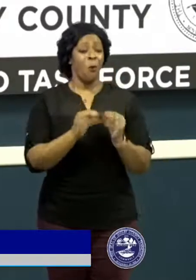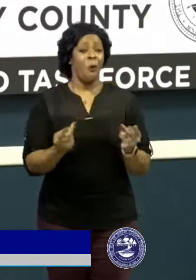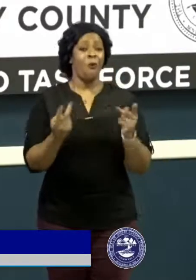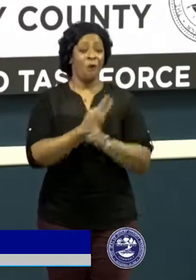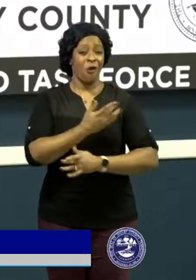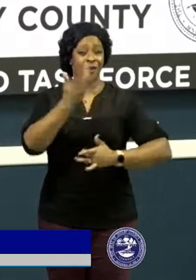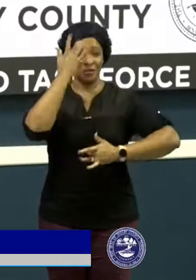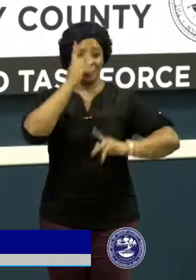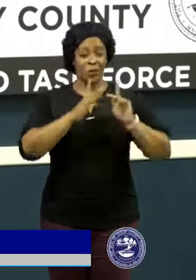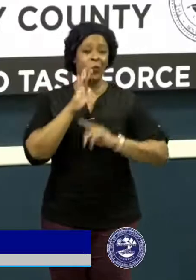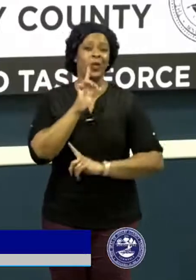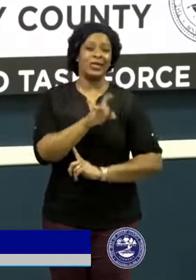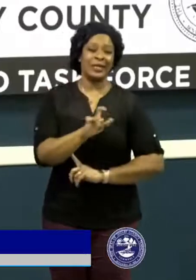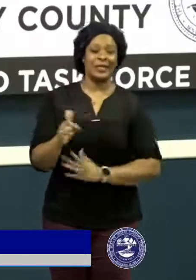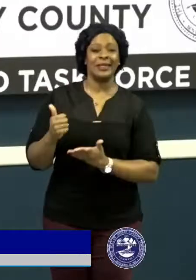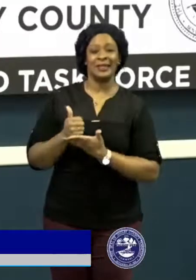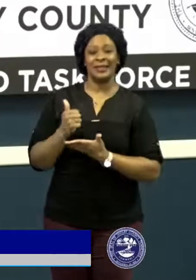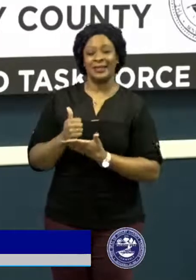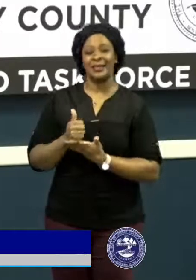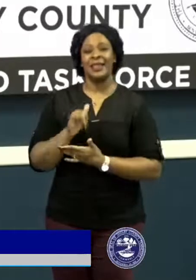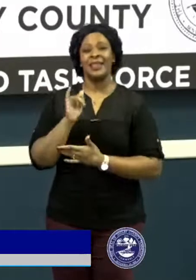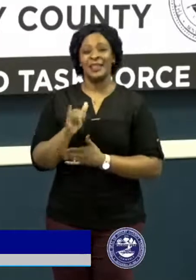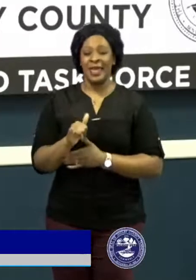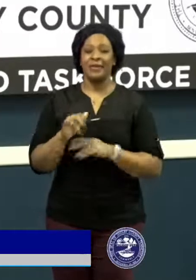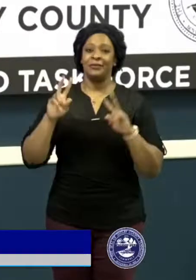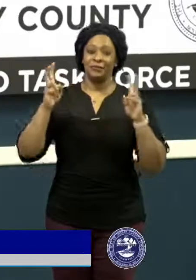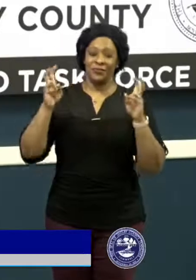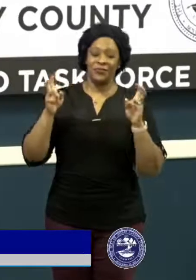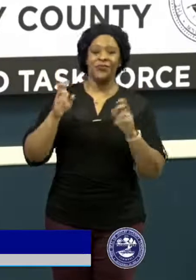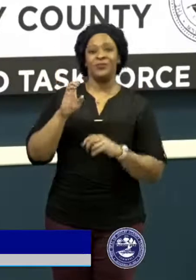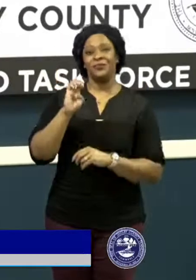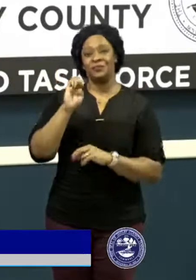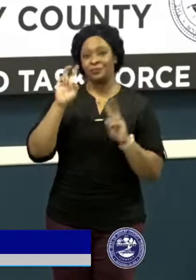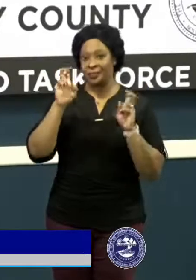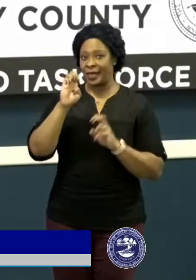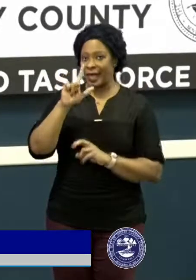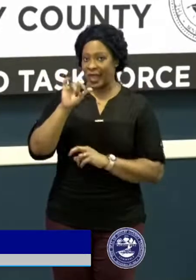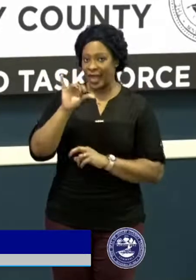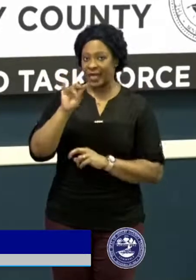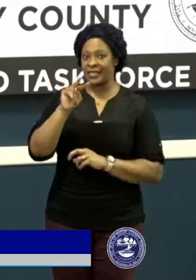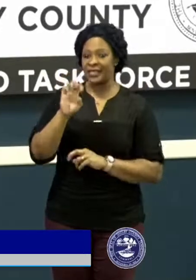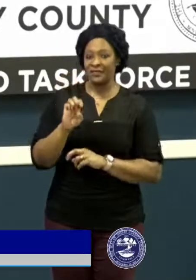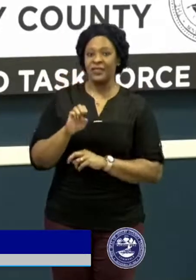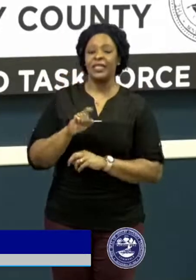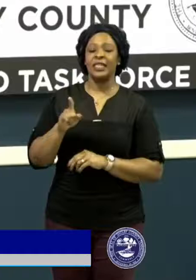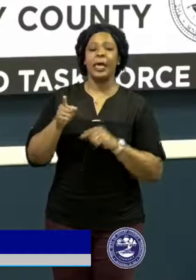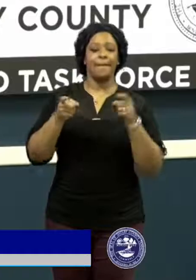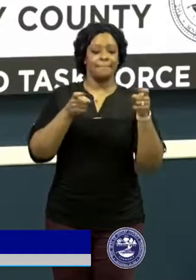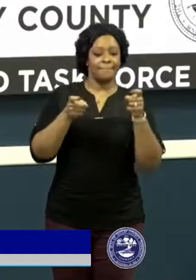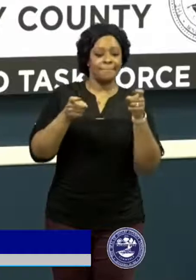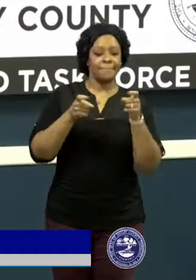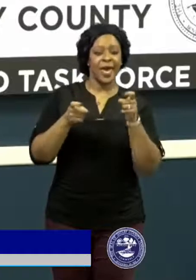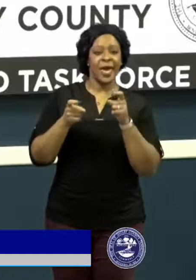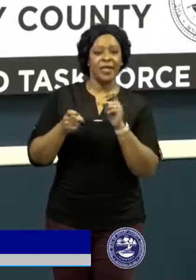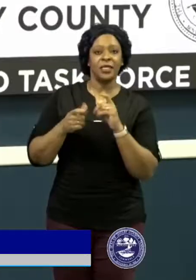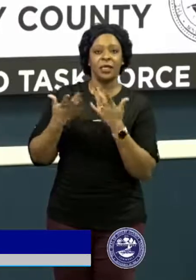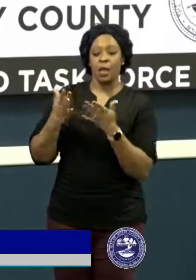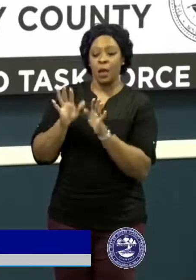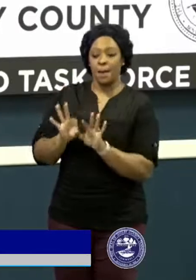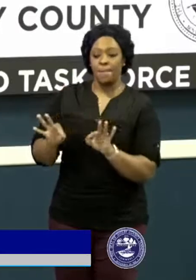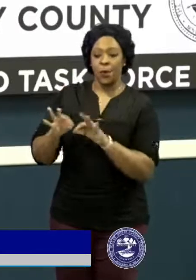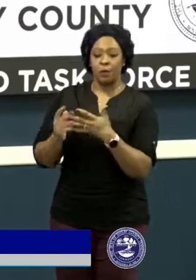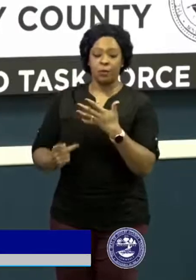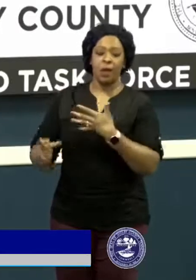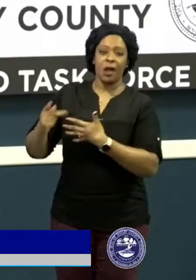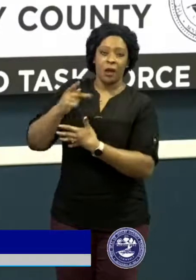people who are in need of things that are quote unquote elective. So they are managing the electives in a way that keeps